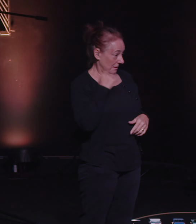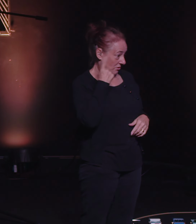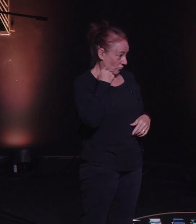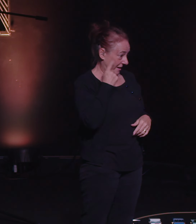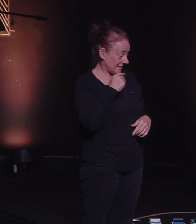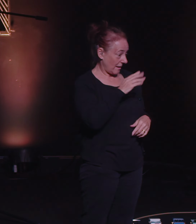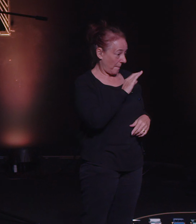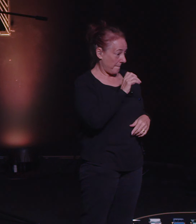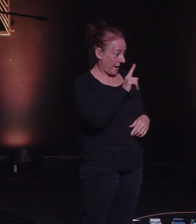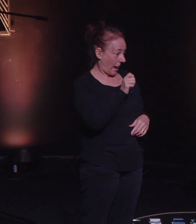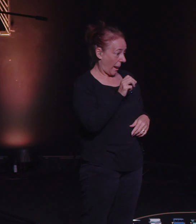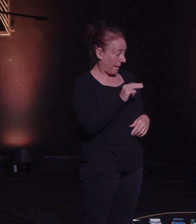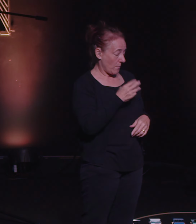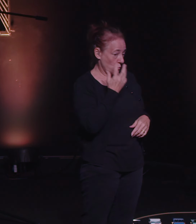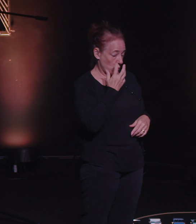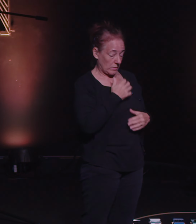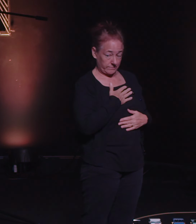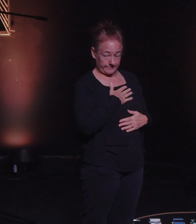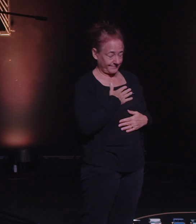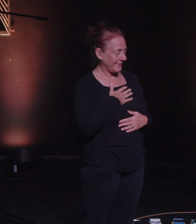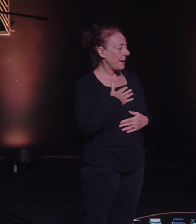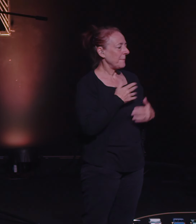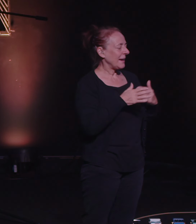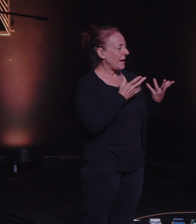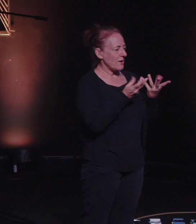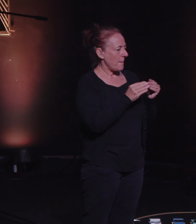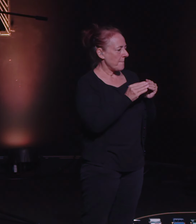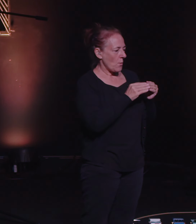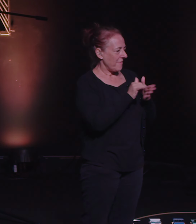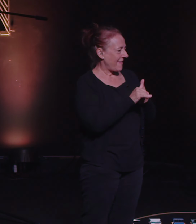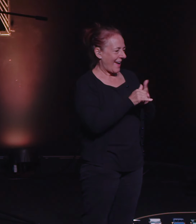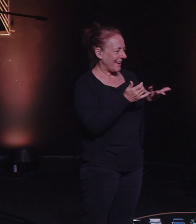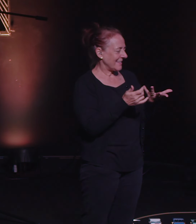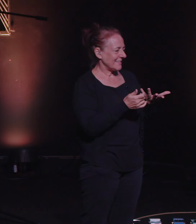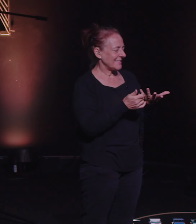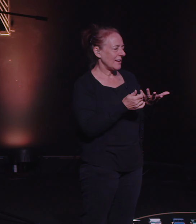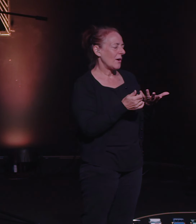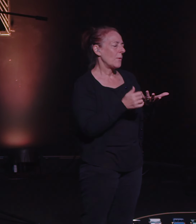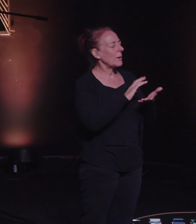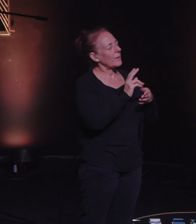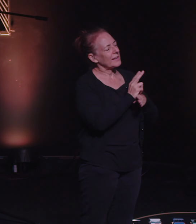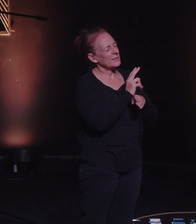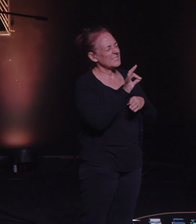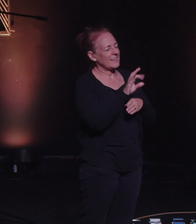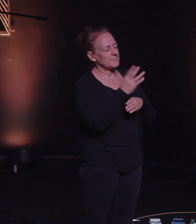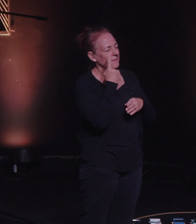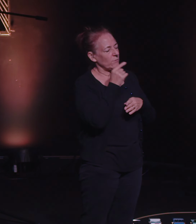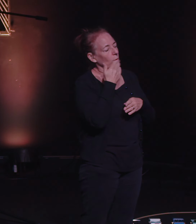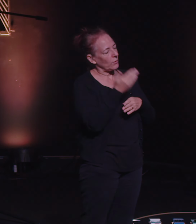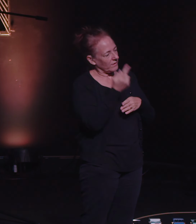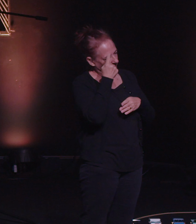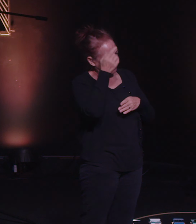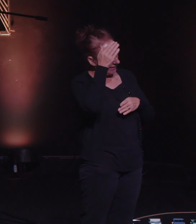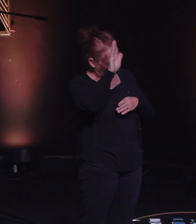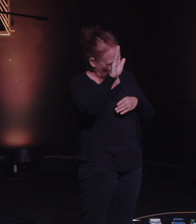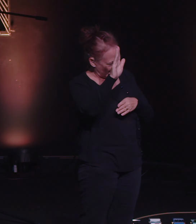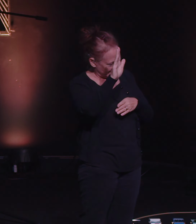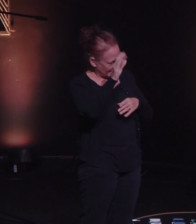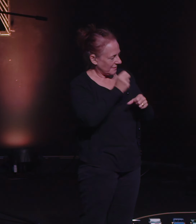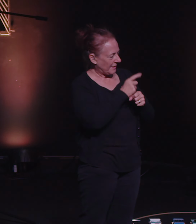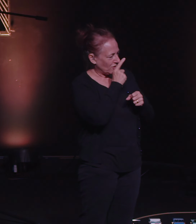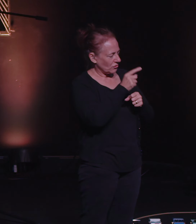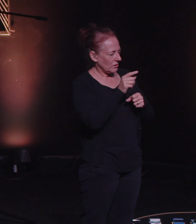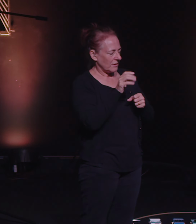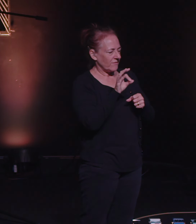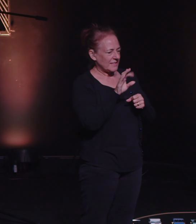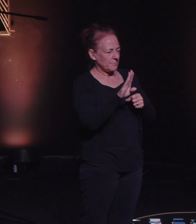like, my goodness. Anyway, so we want to take sometimes what can be used for bad, and we want to use it for good and for God. And so we're going to make sure that our social media is